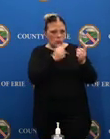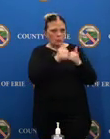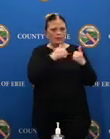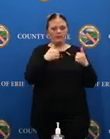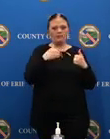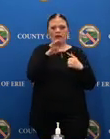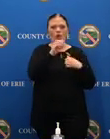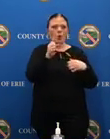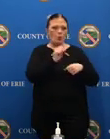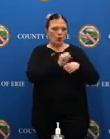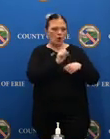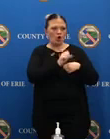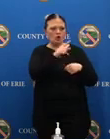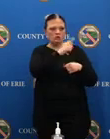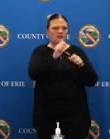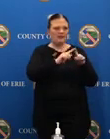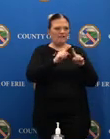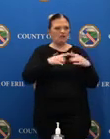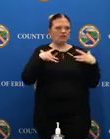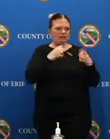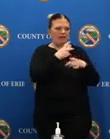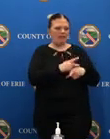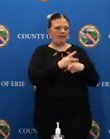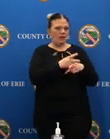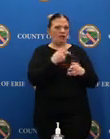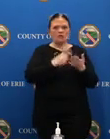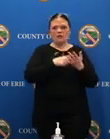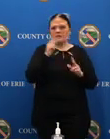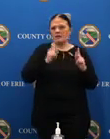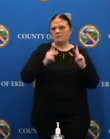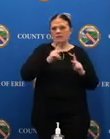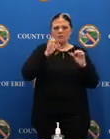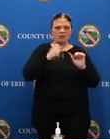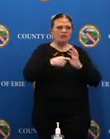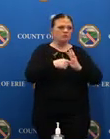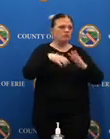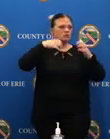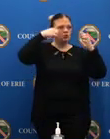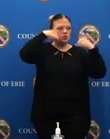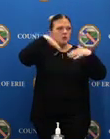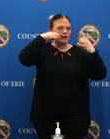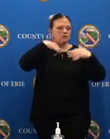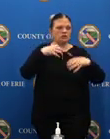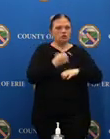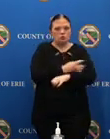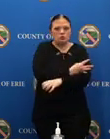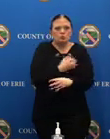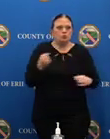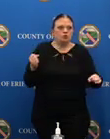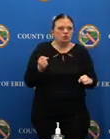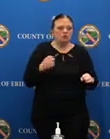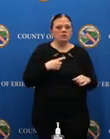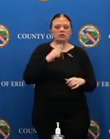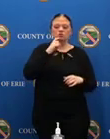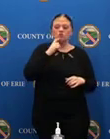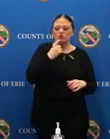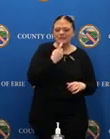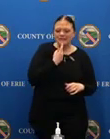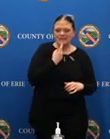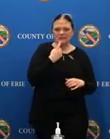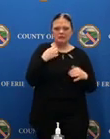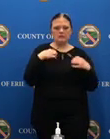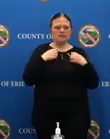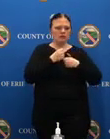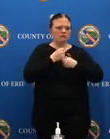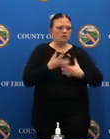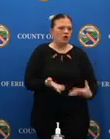field and in the healthcare offices. So sometimes people can present with sweats or chills or extreme exhaustion